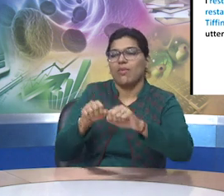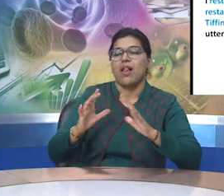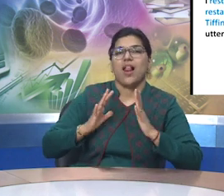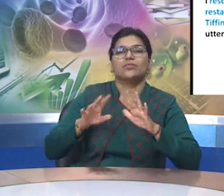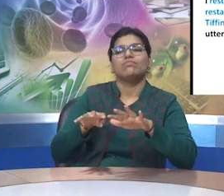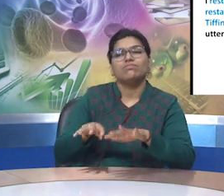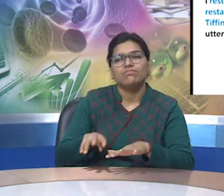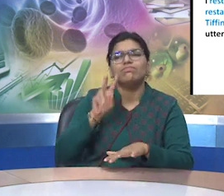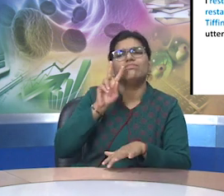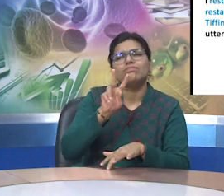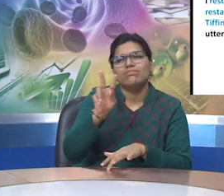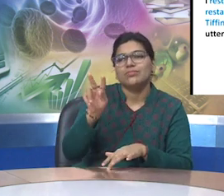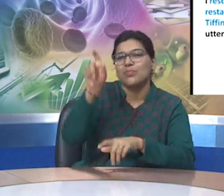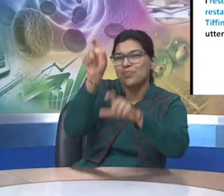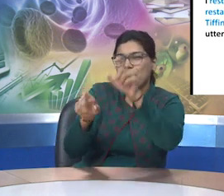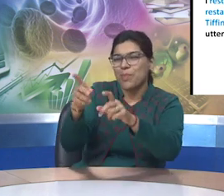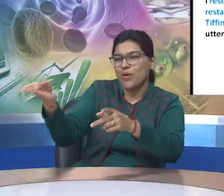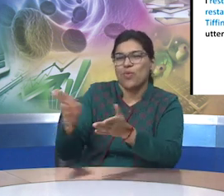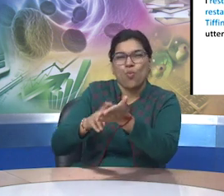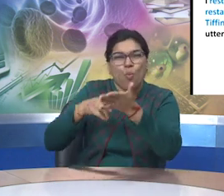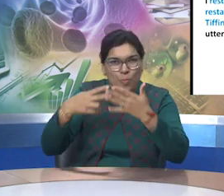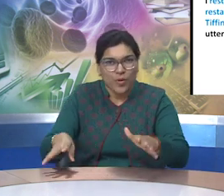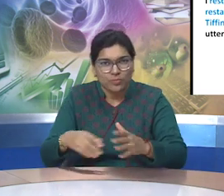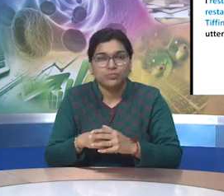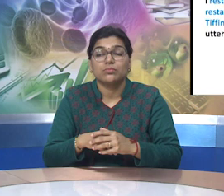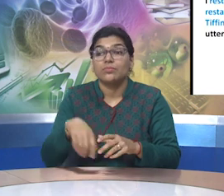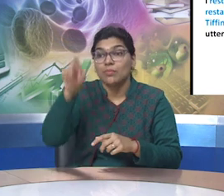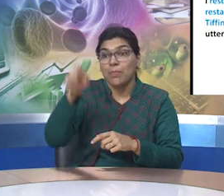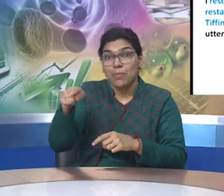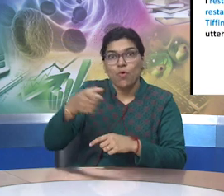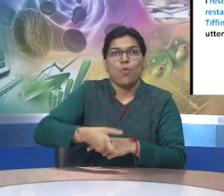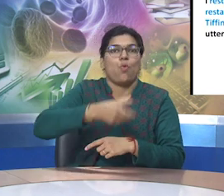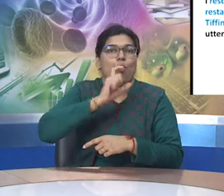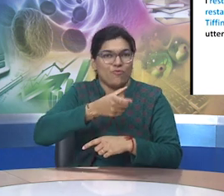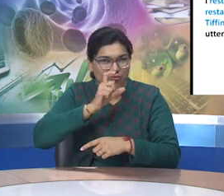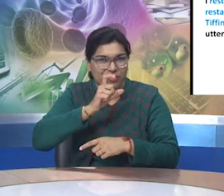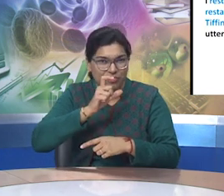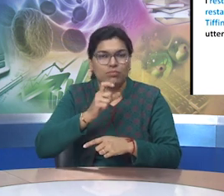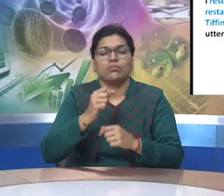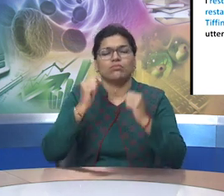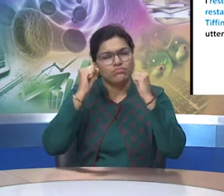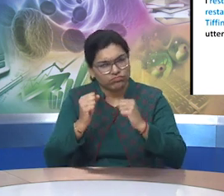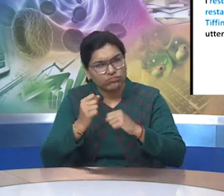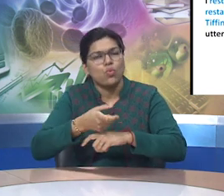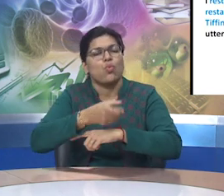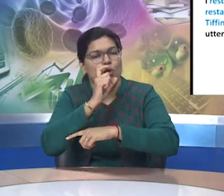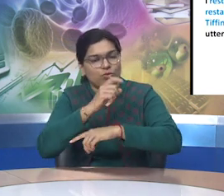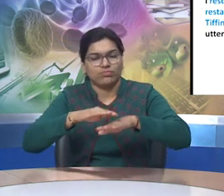sat still at their tables, uttering low moans